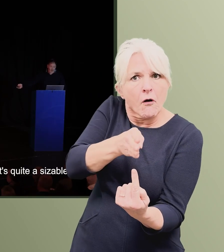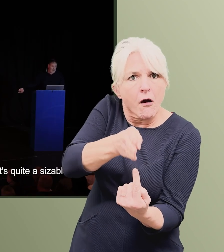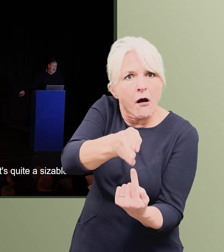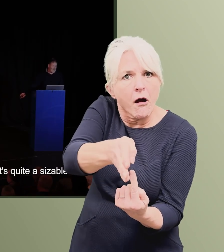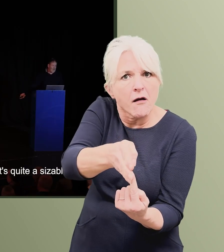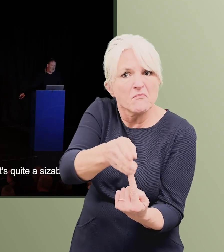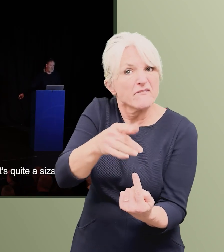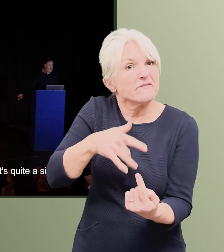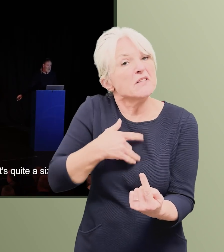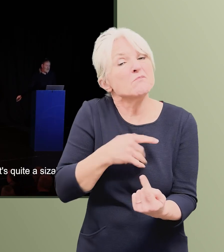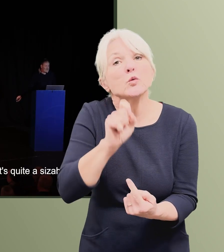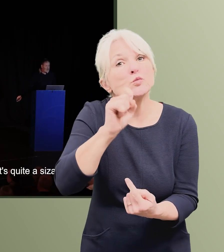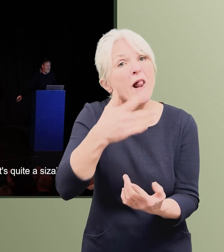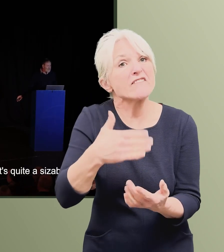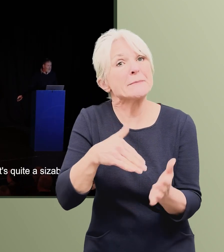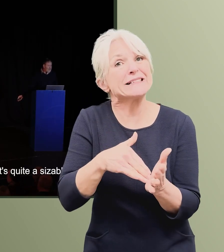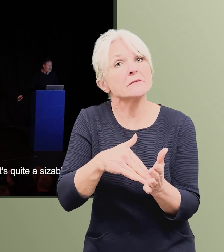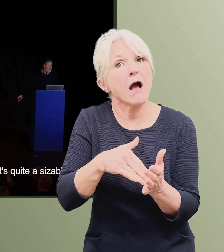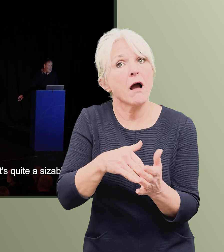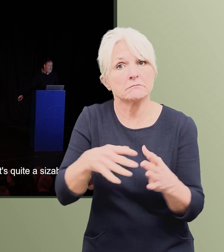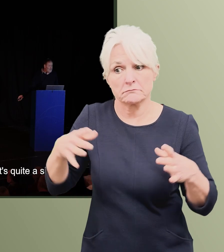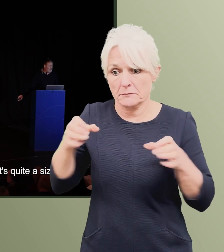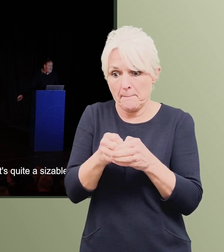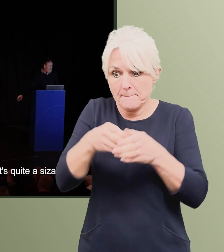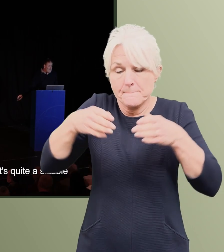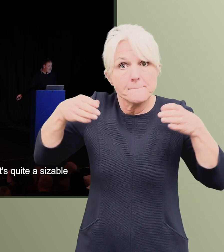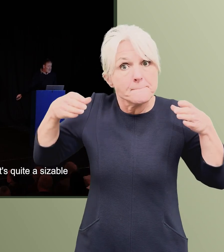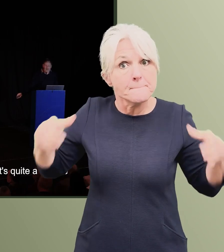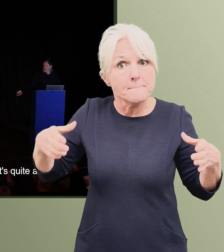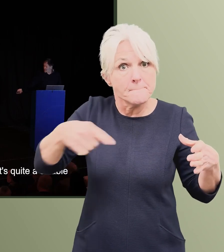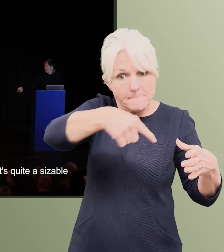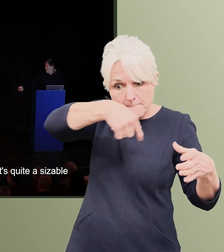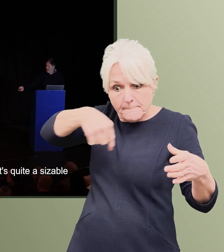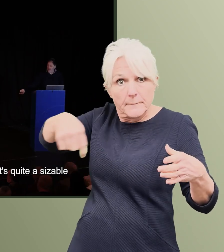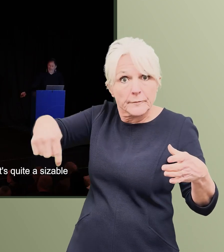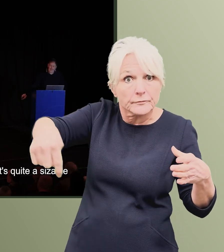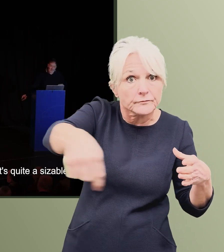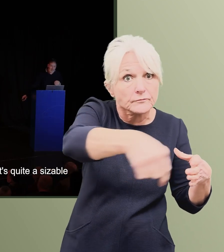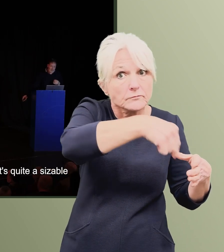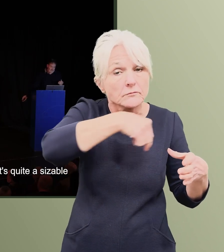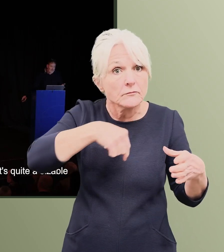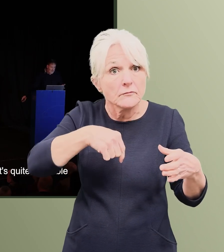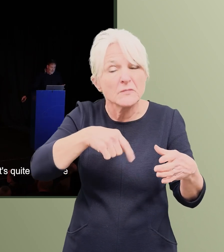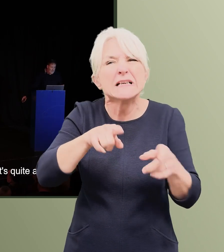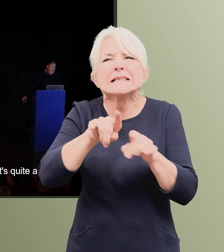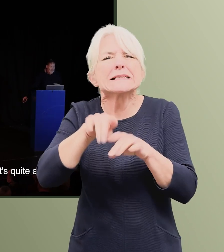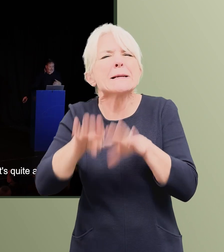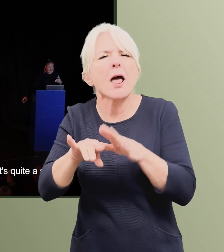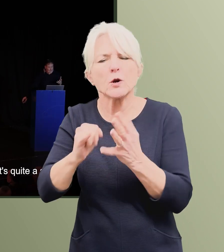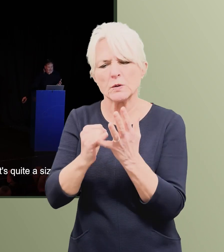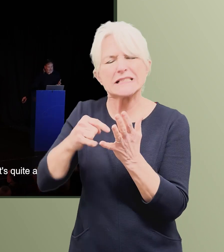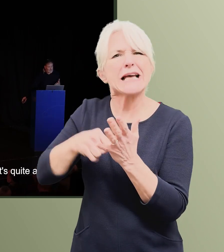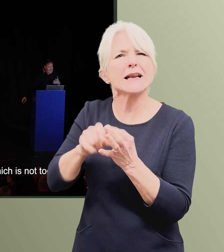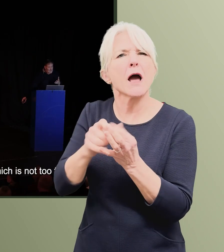going around a diameter of around about 12 meters. So it's quite a sizable feature.